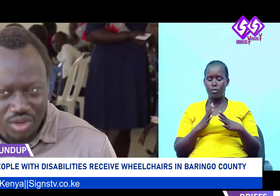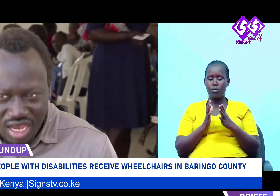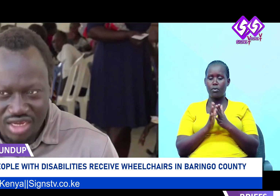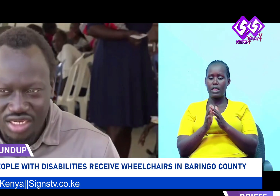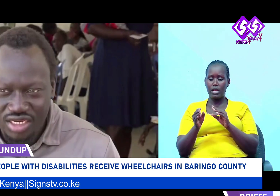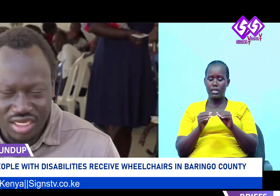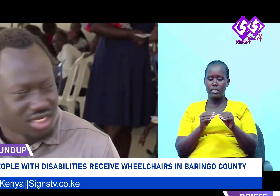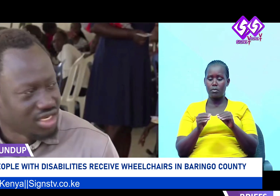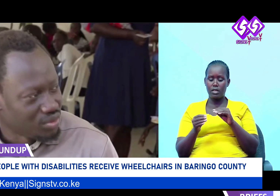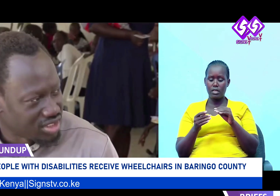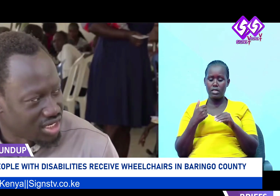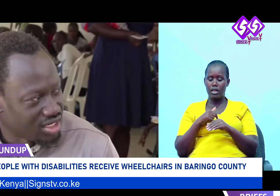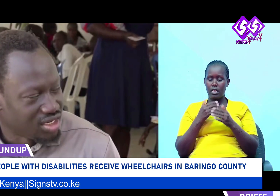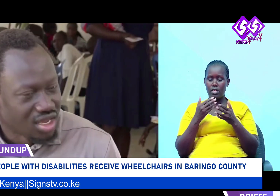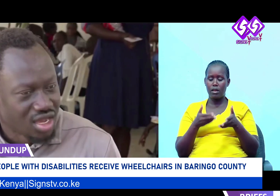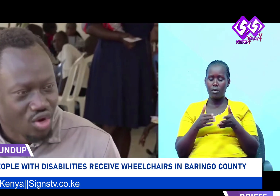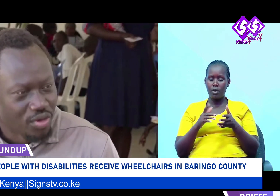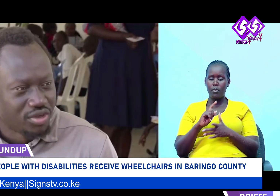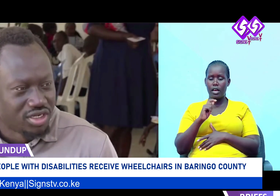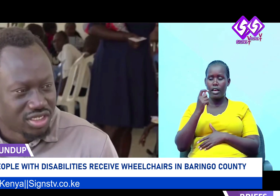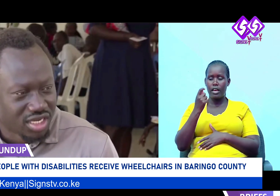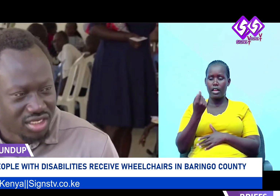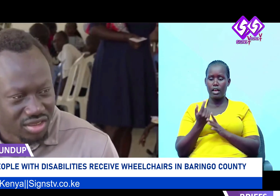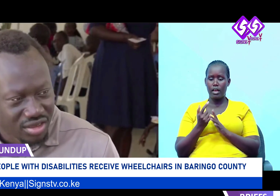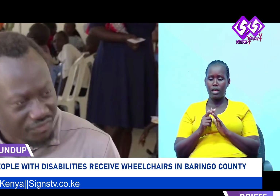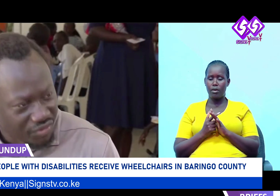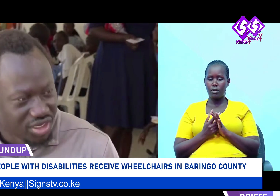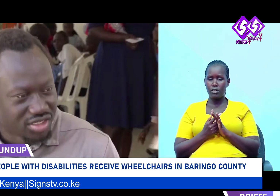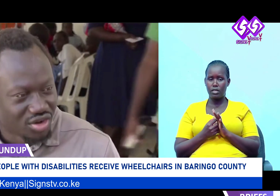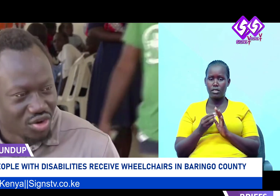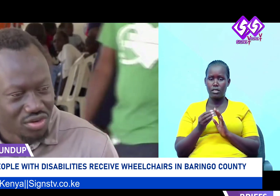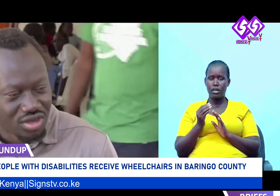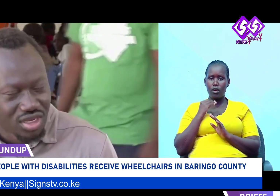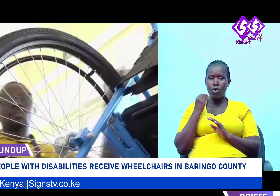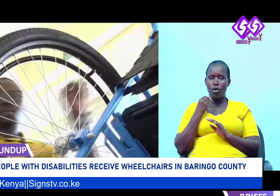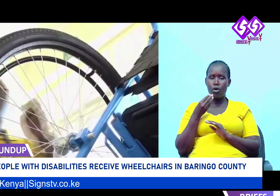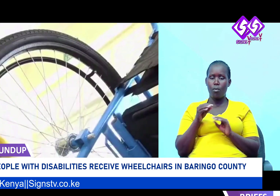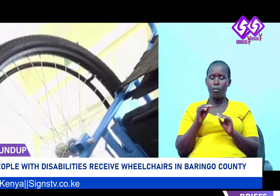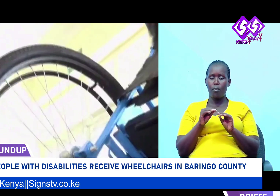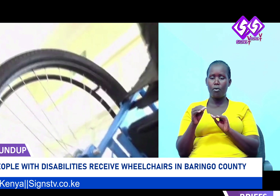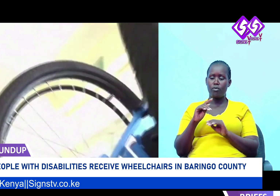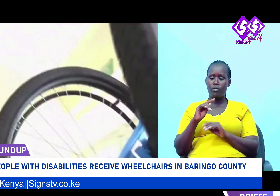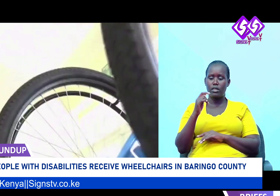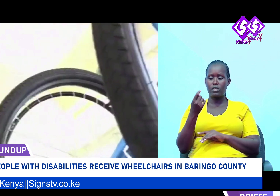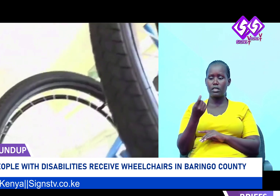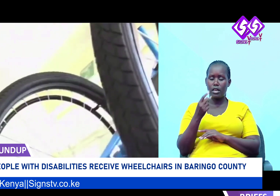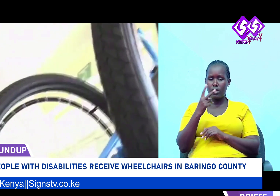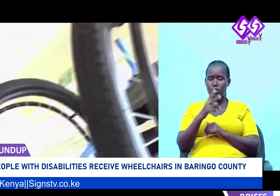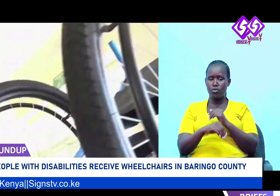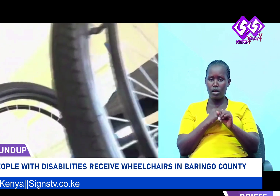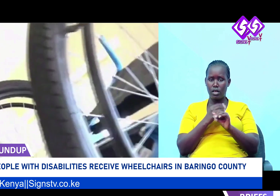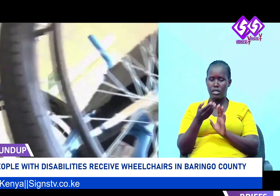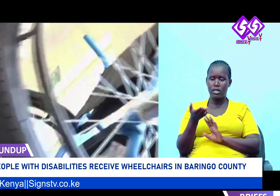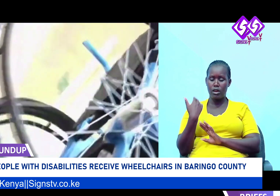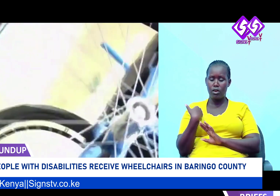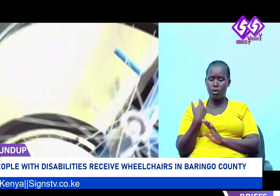are here in Kenya. We started Home Mobility Kenya a few years ago, and we have a team of qualified